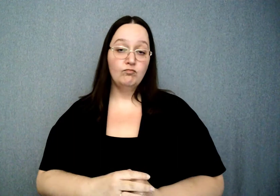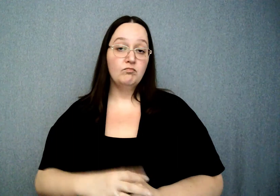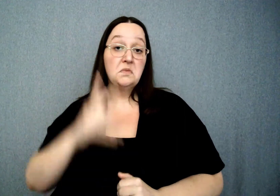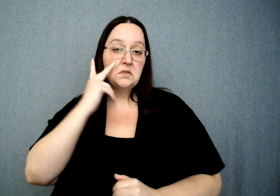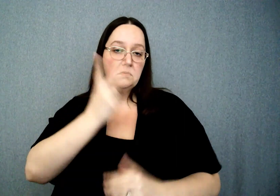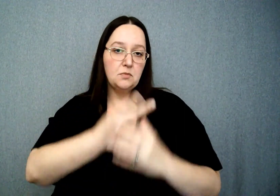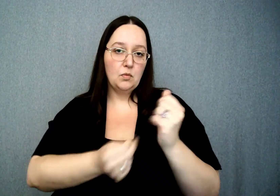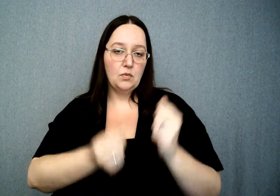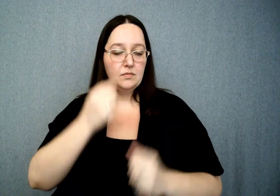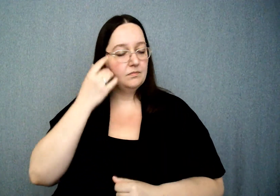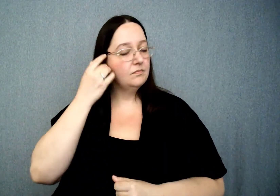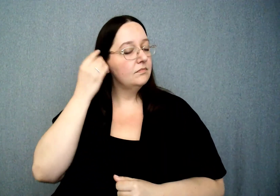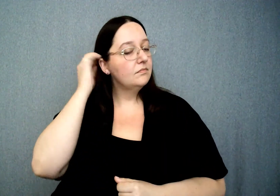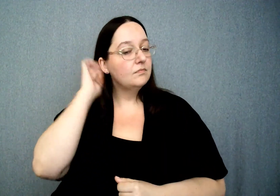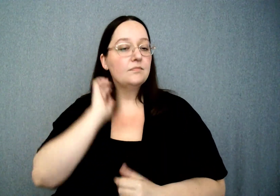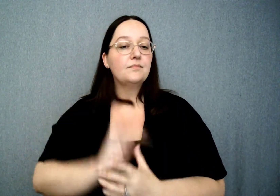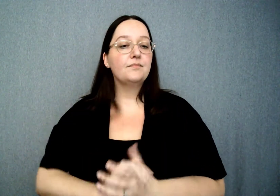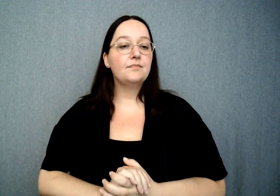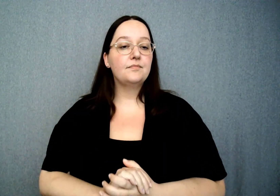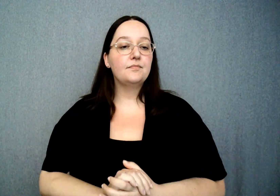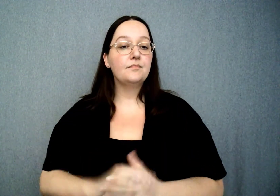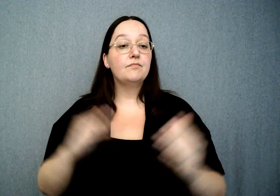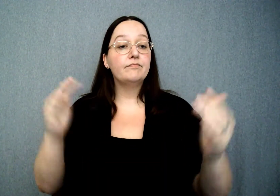square for Montana. I've seen them both.